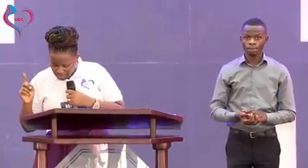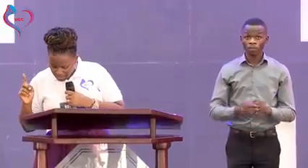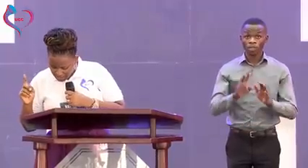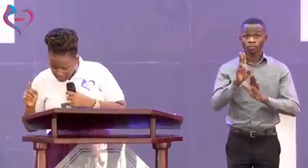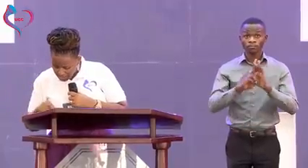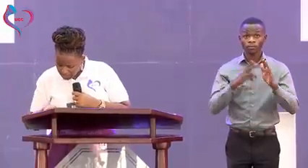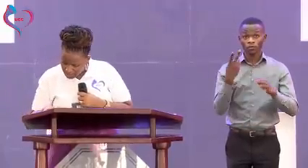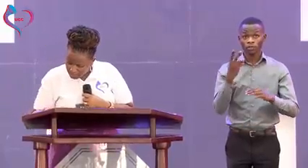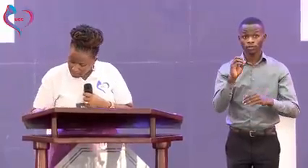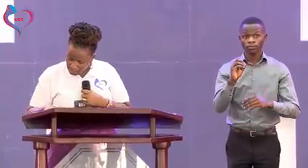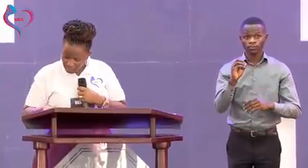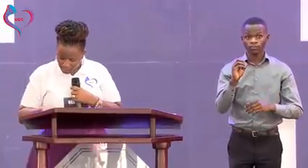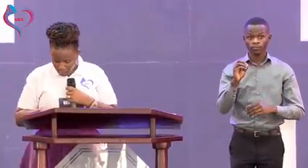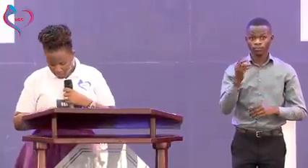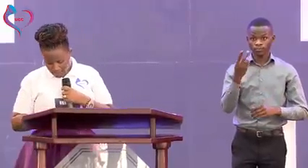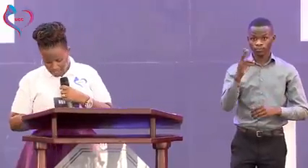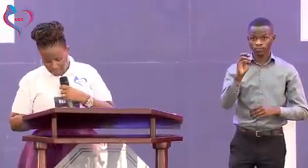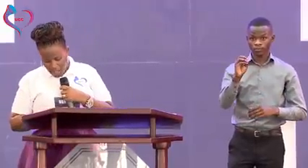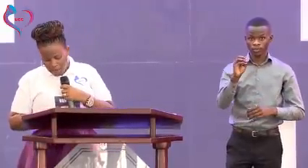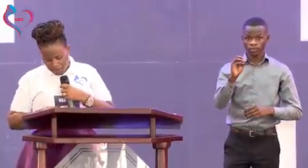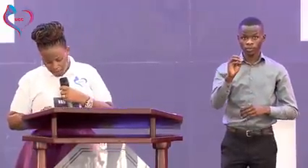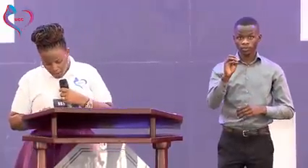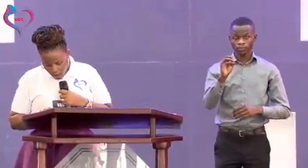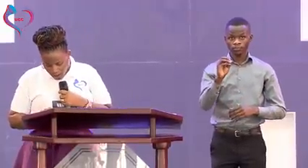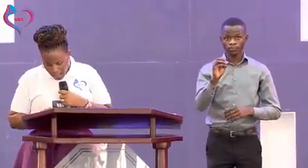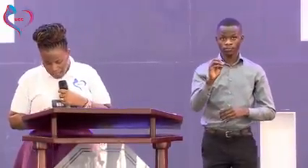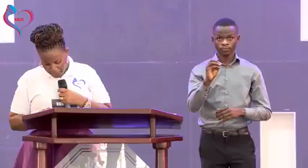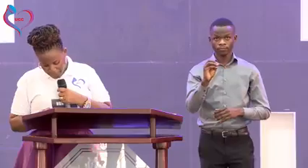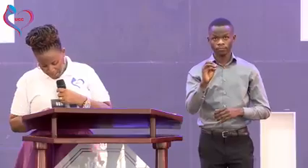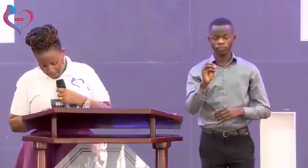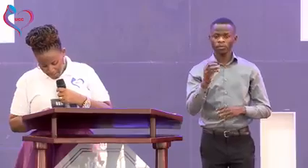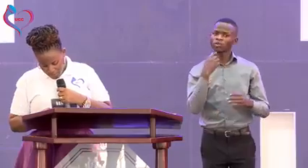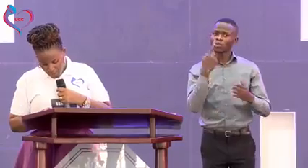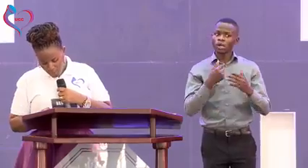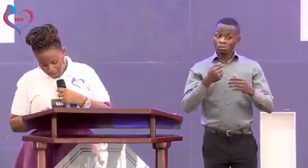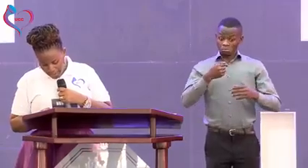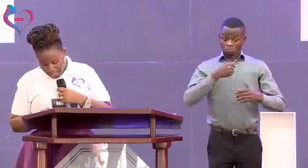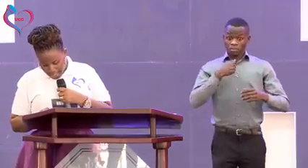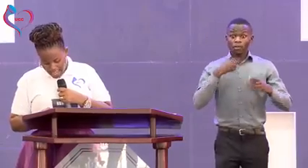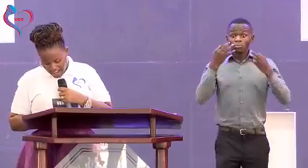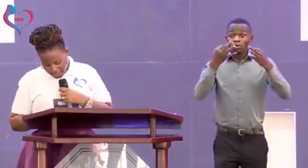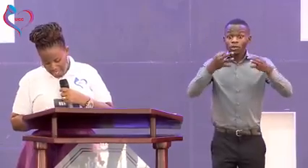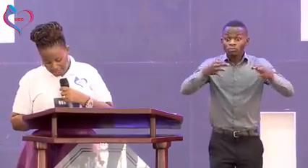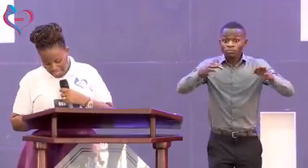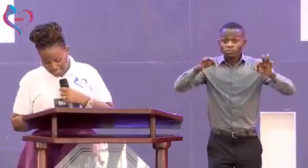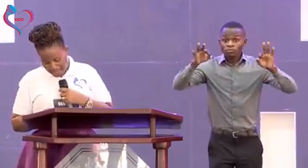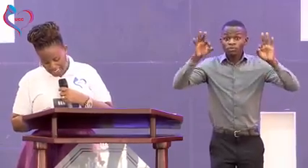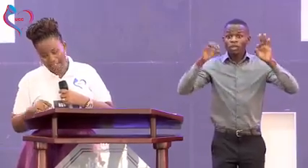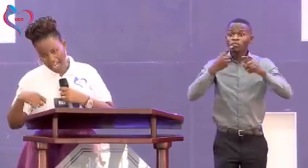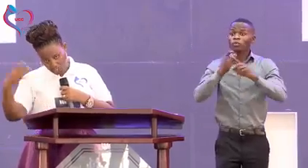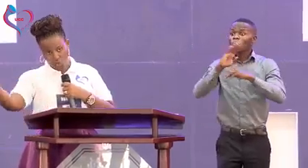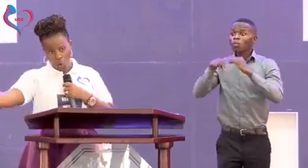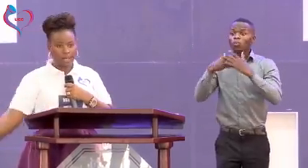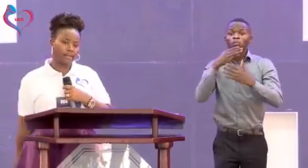verses 20. 19. For though I'm free from all men, I have made myself